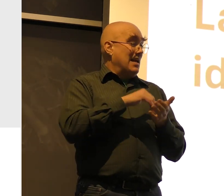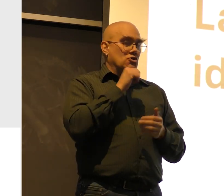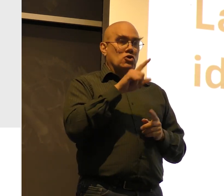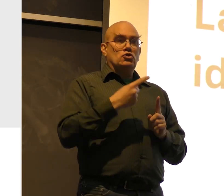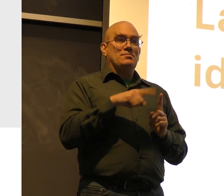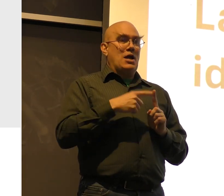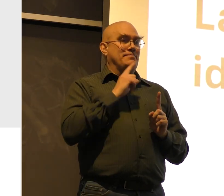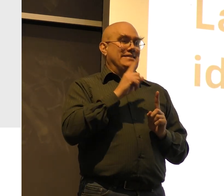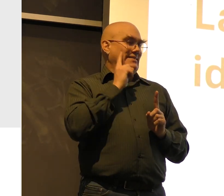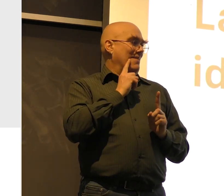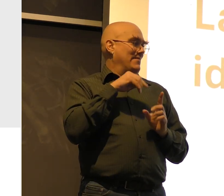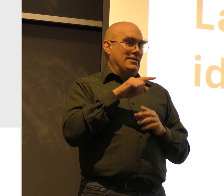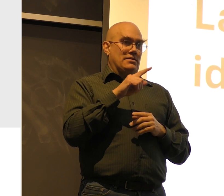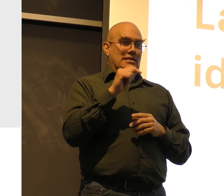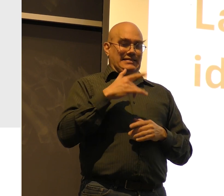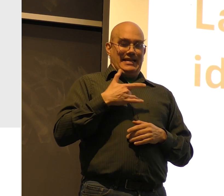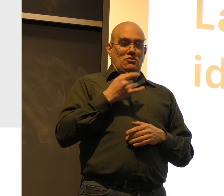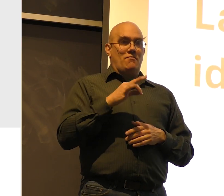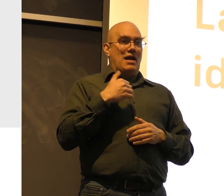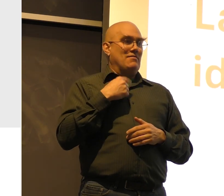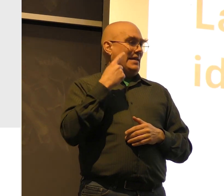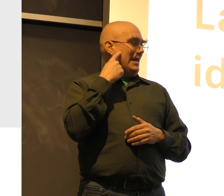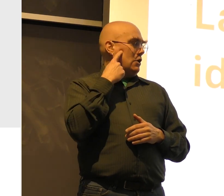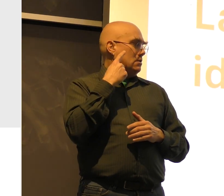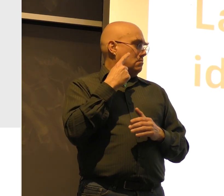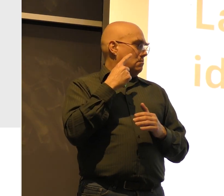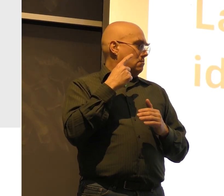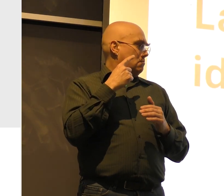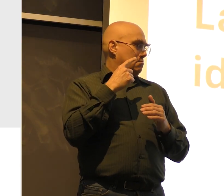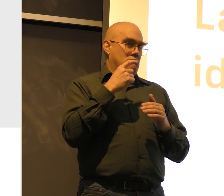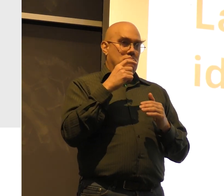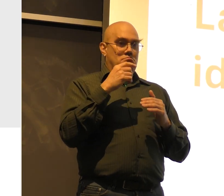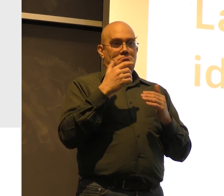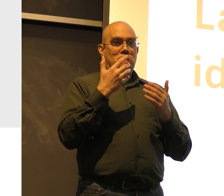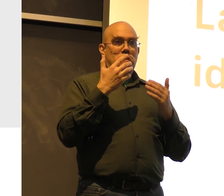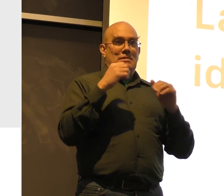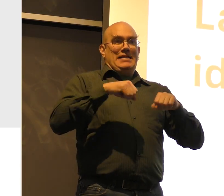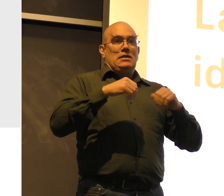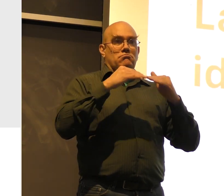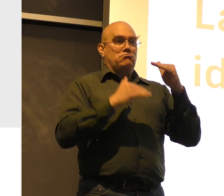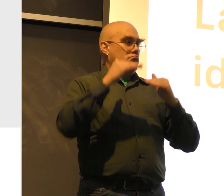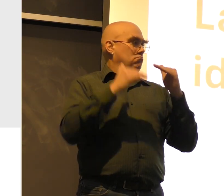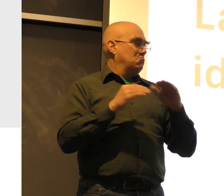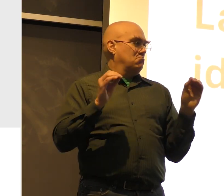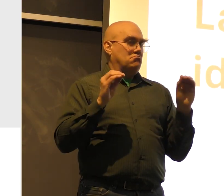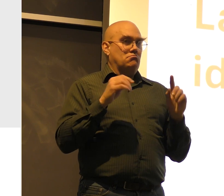All different identities. It's not just about being deaf. This sense of identifying yourself by your hearing